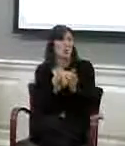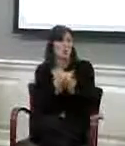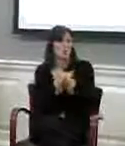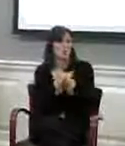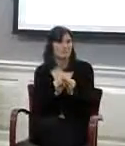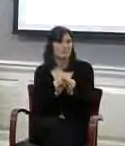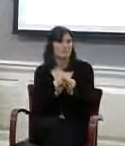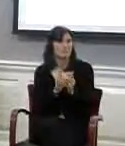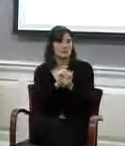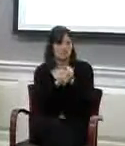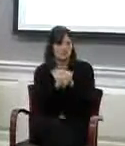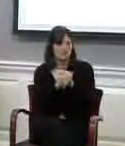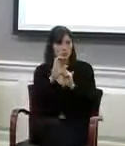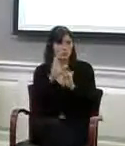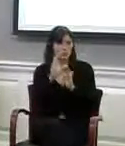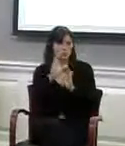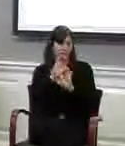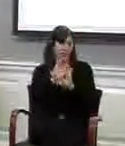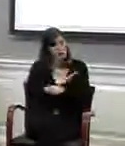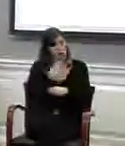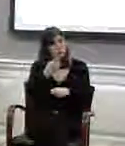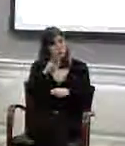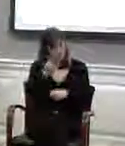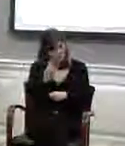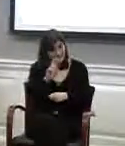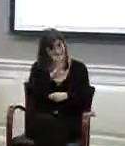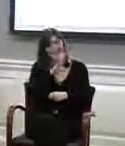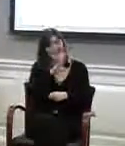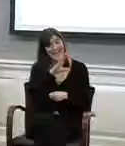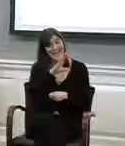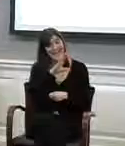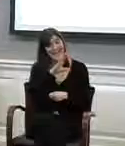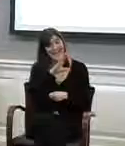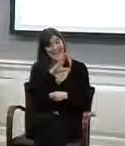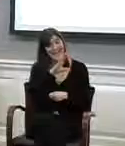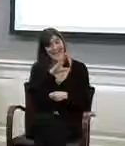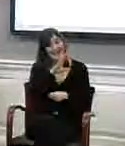of their work is a 16-week program to enable